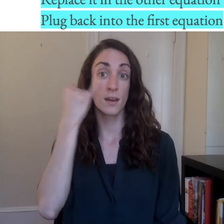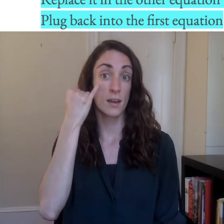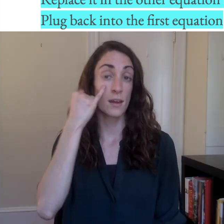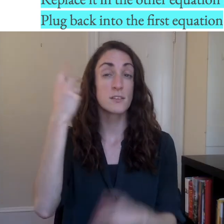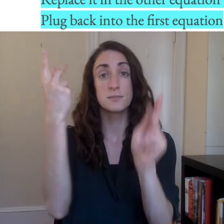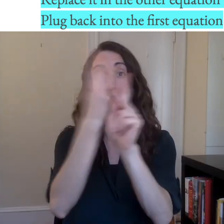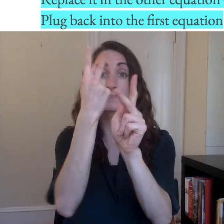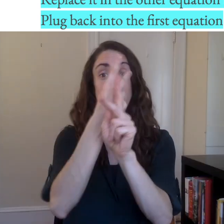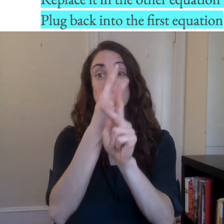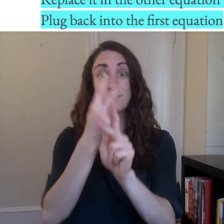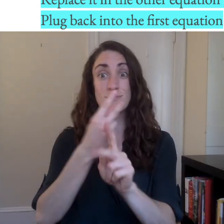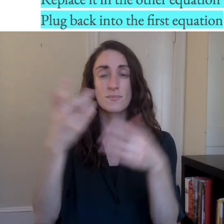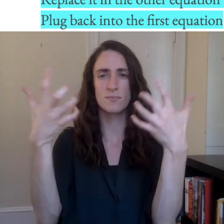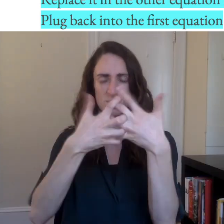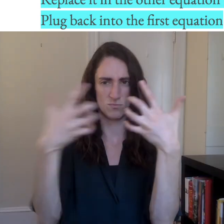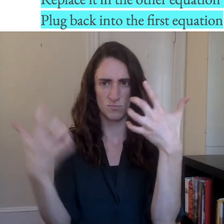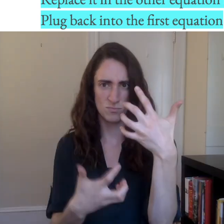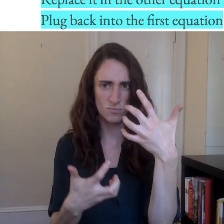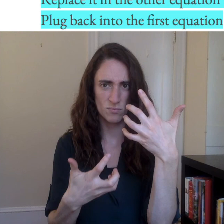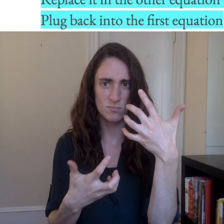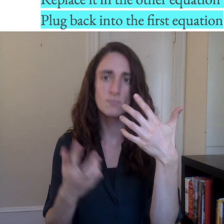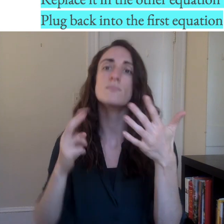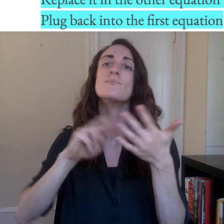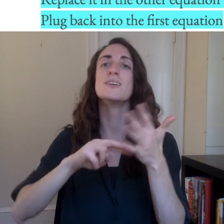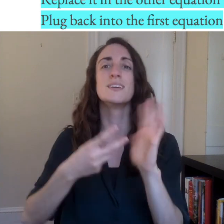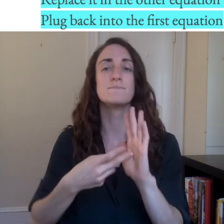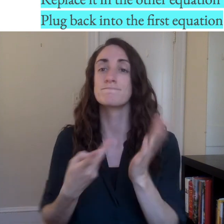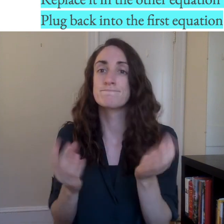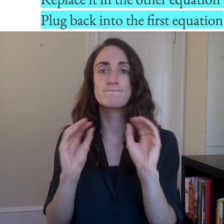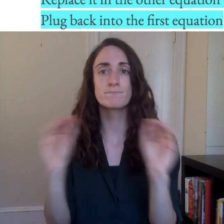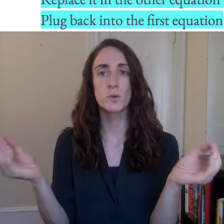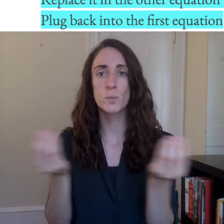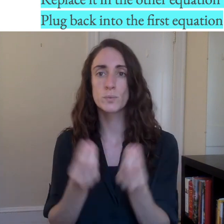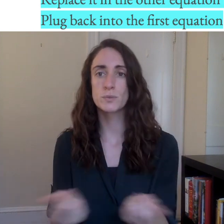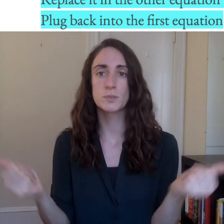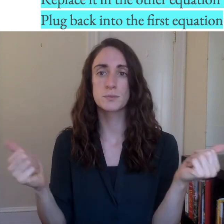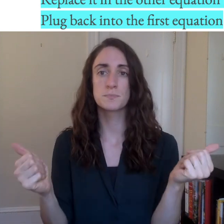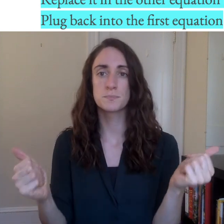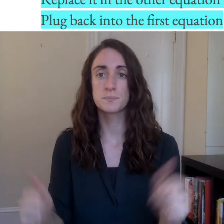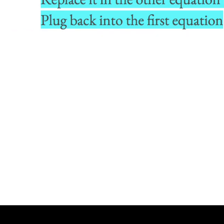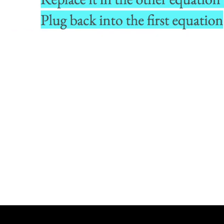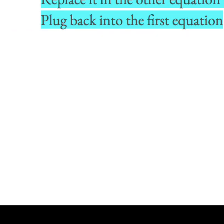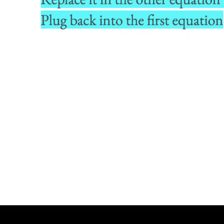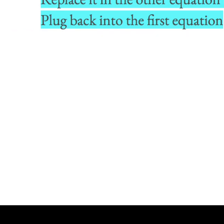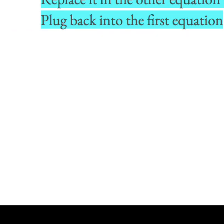If you follow this process and you end up with a false statement, that means your system has no solution.